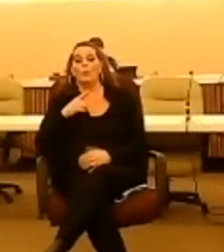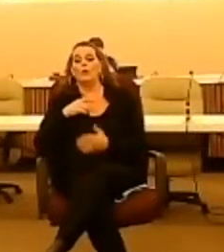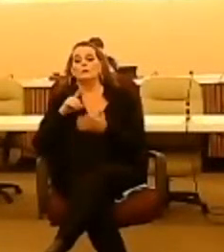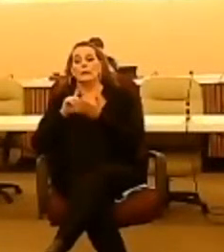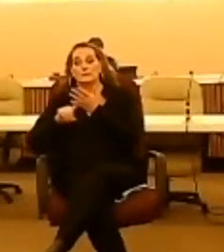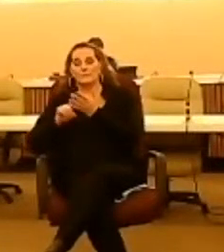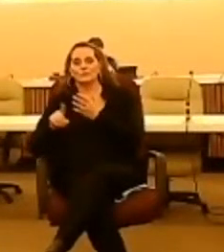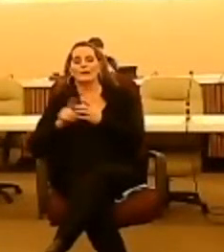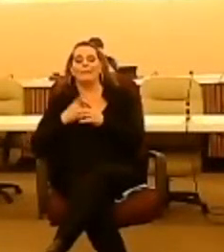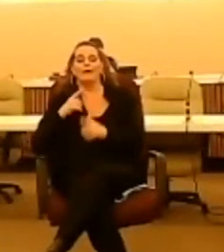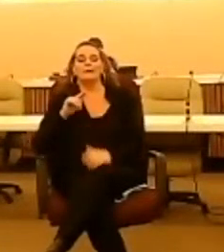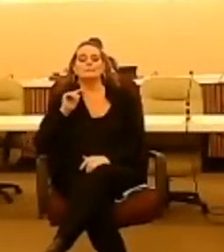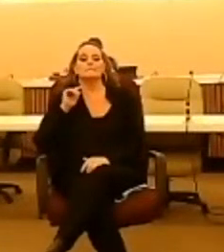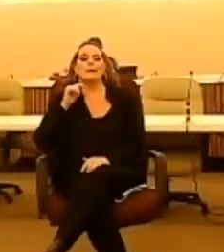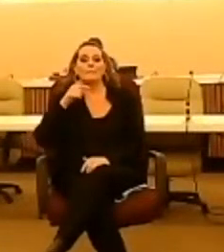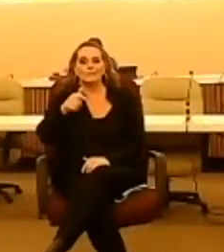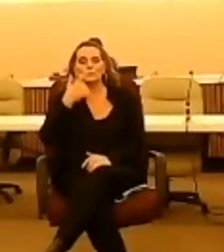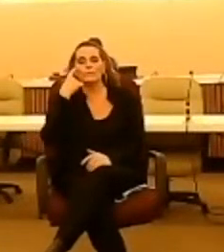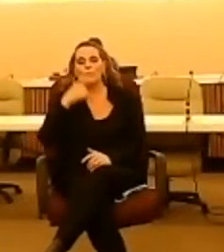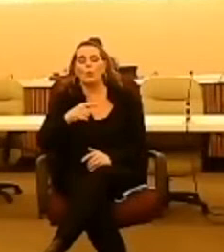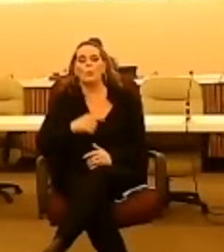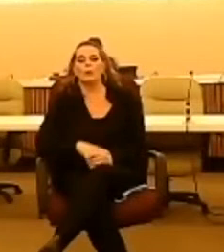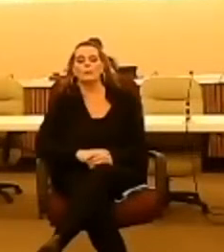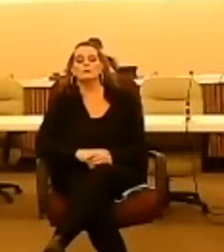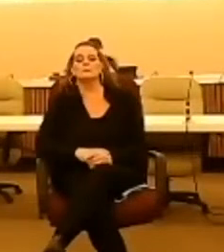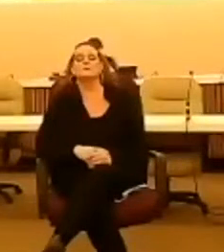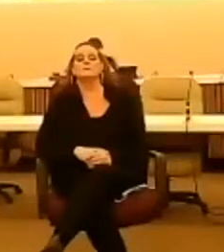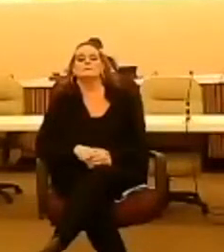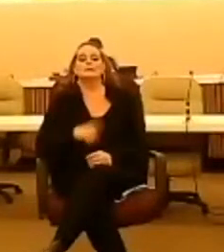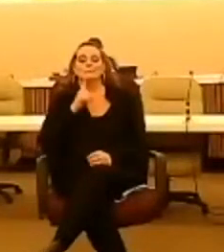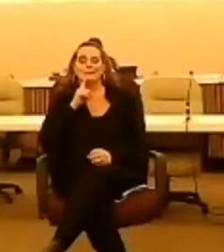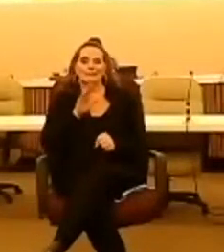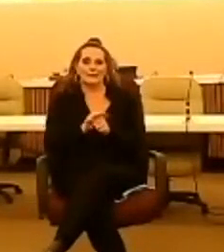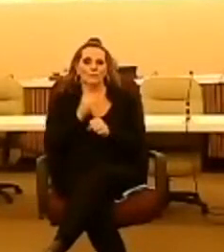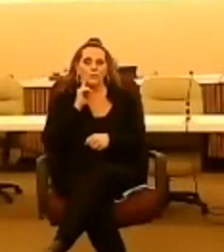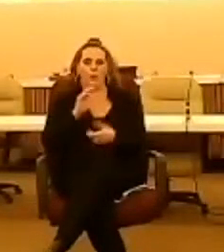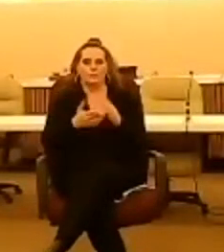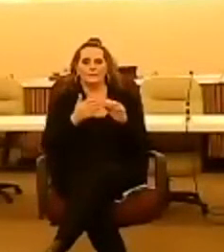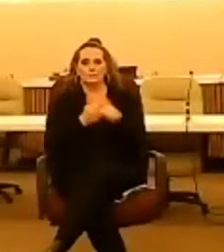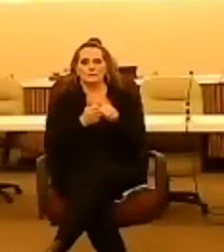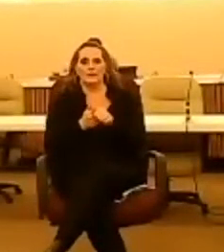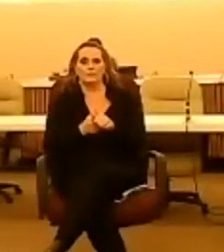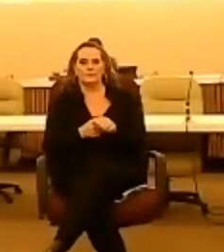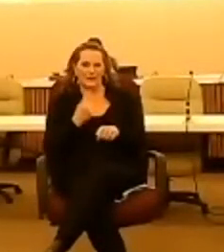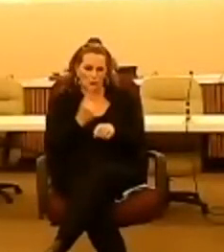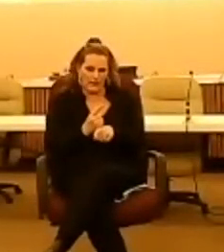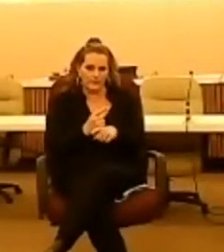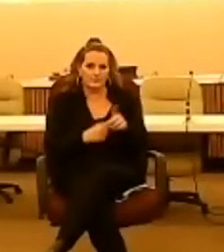dedication to the town. Is that correct? That's correct, Mr. Supervisor.